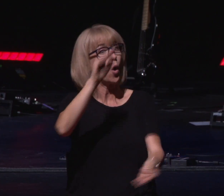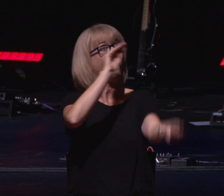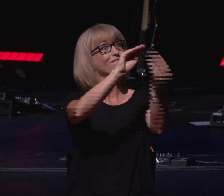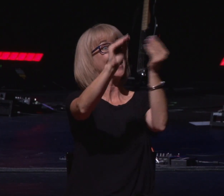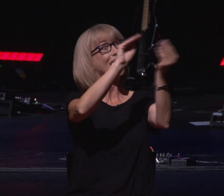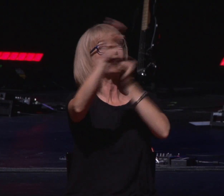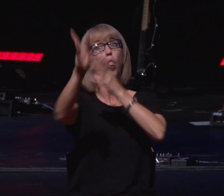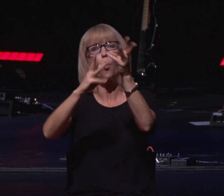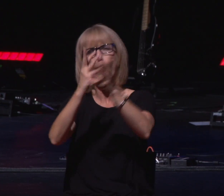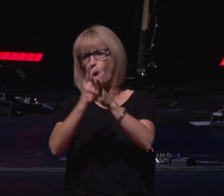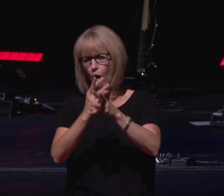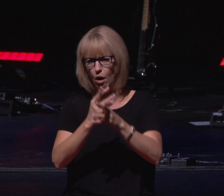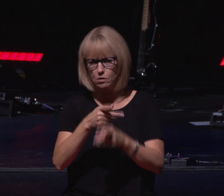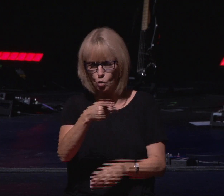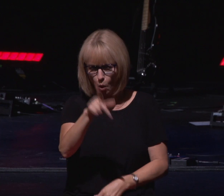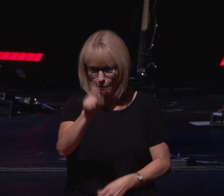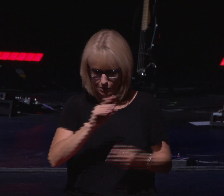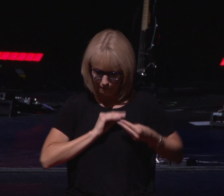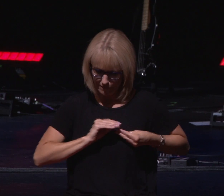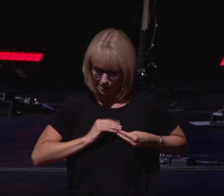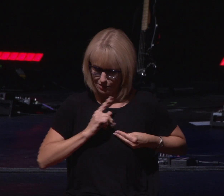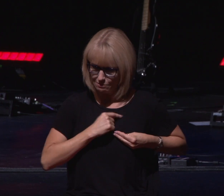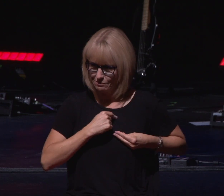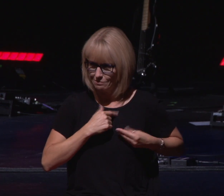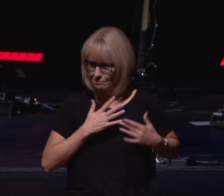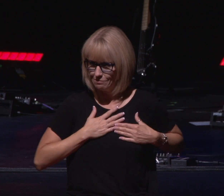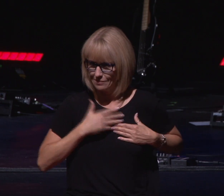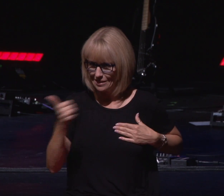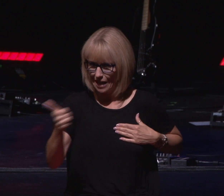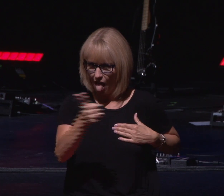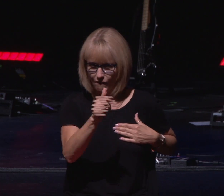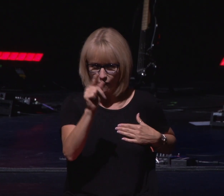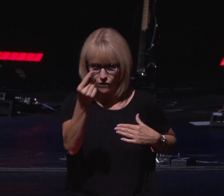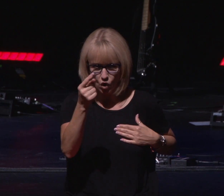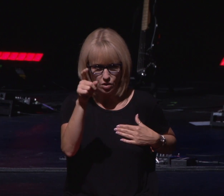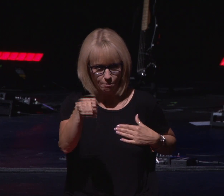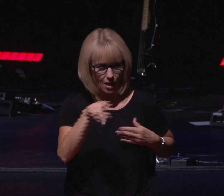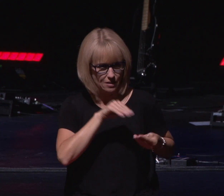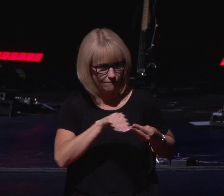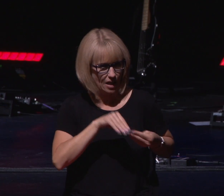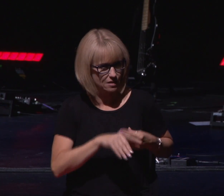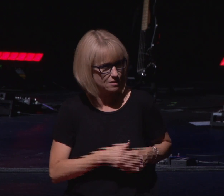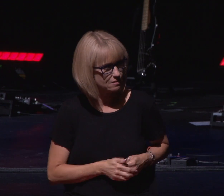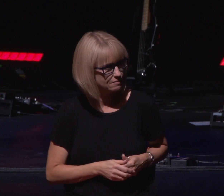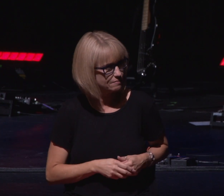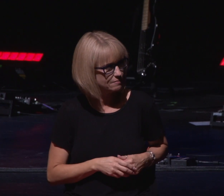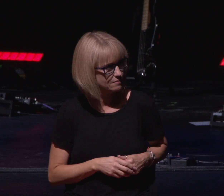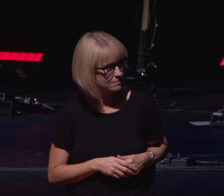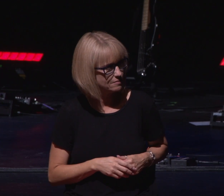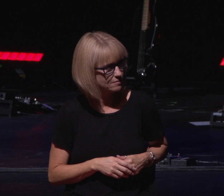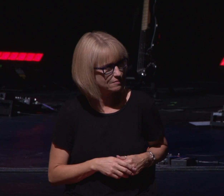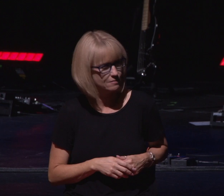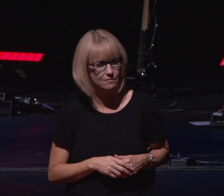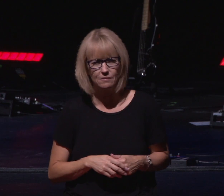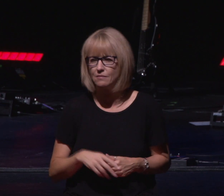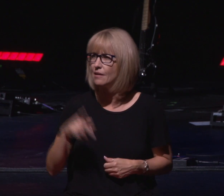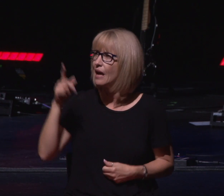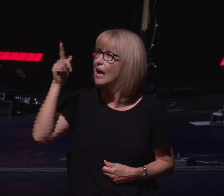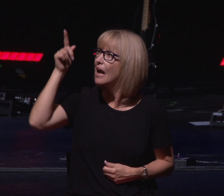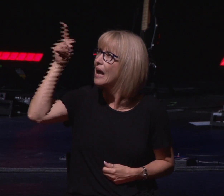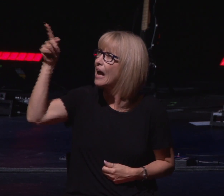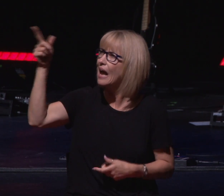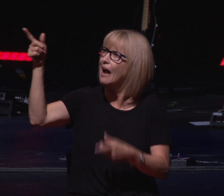if you don't have your heart right with God to begin with. Understand that he's come to reconcile us so we can have peace with him.